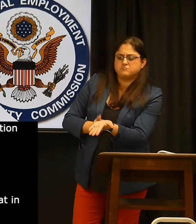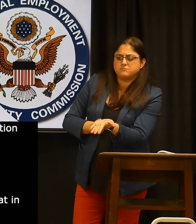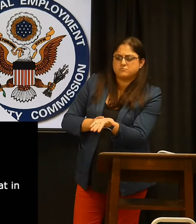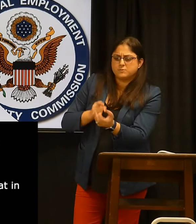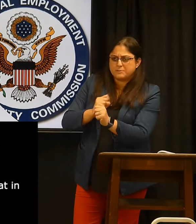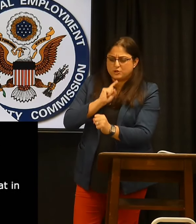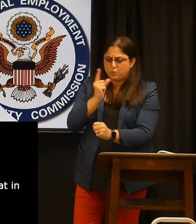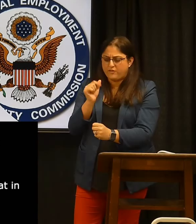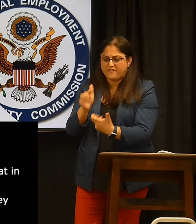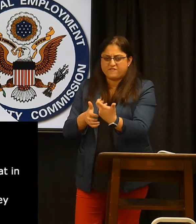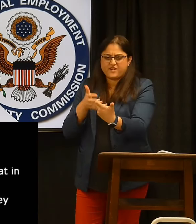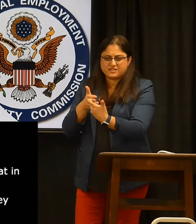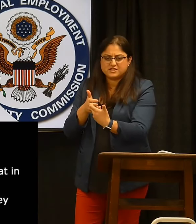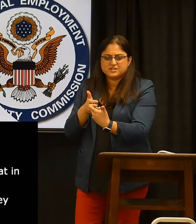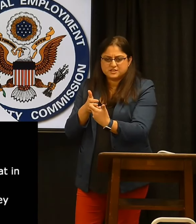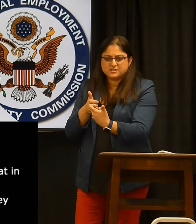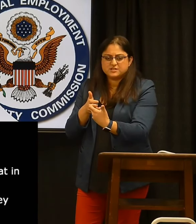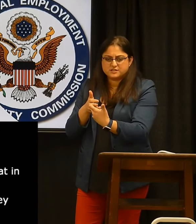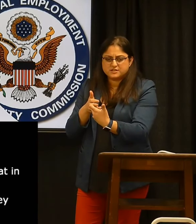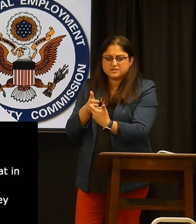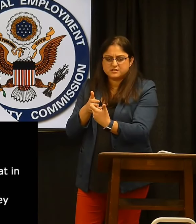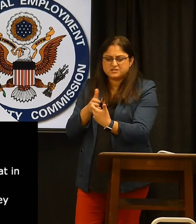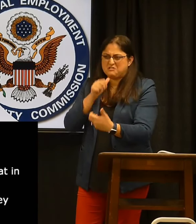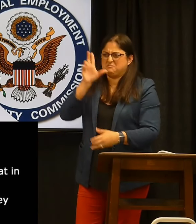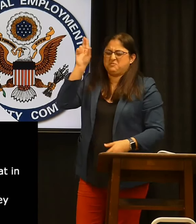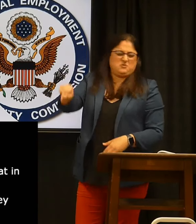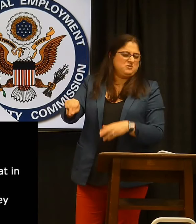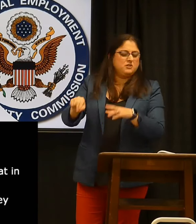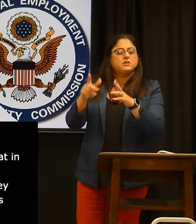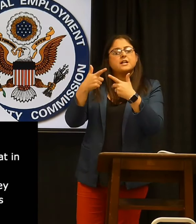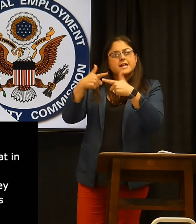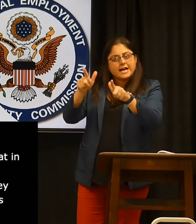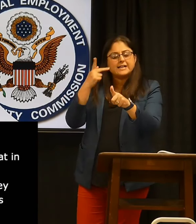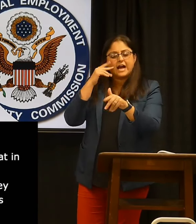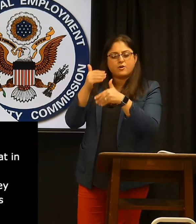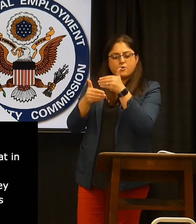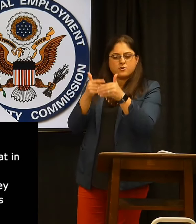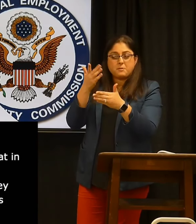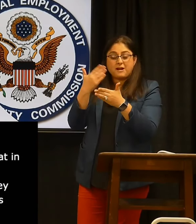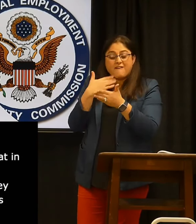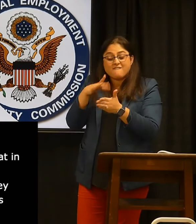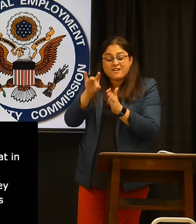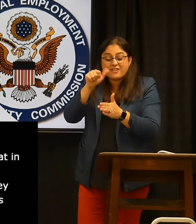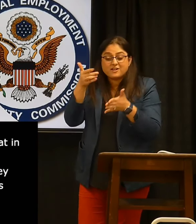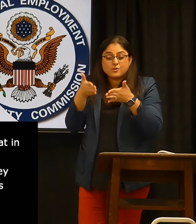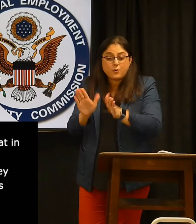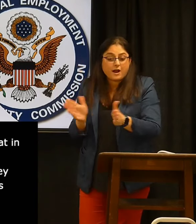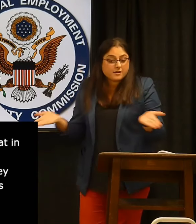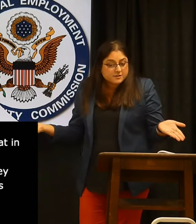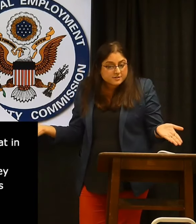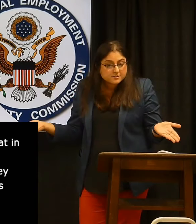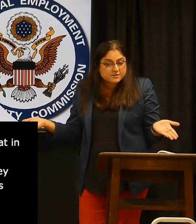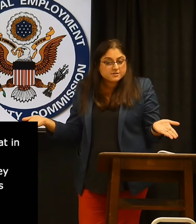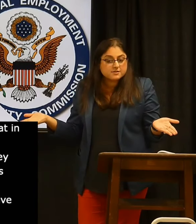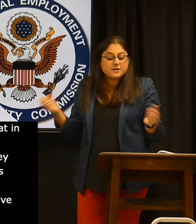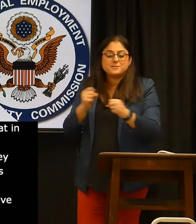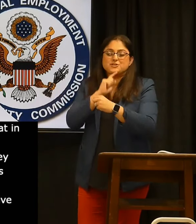specific things and then say, like, let's talk about what might be effective. You have to sort of try maybe different ways,